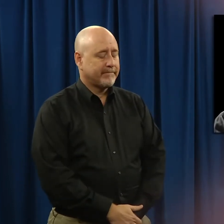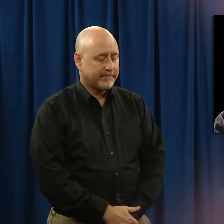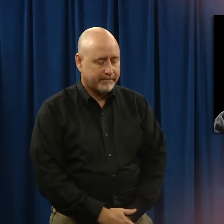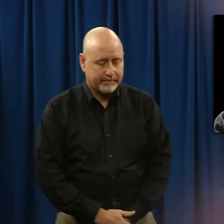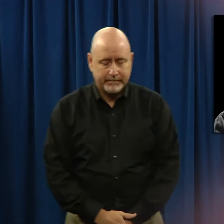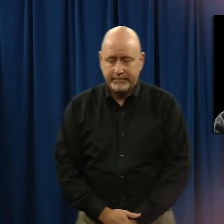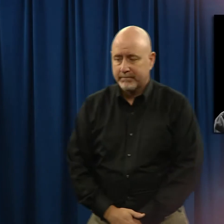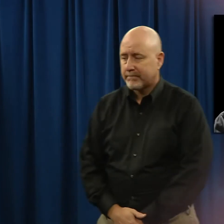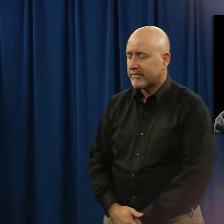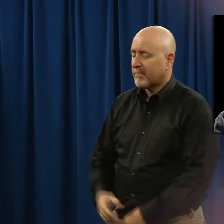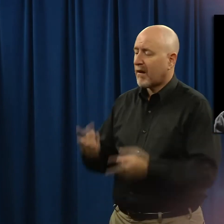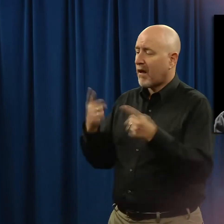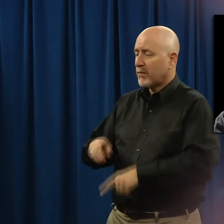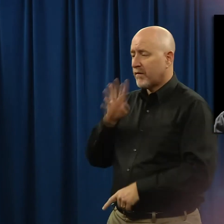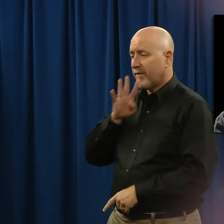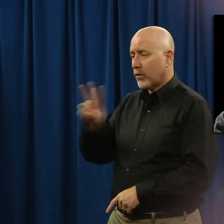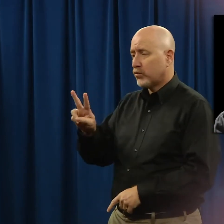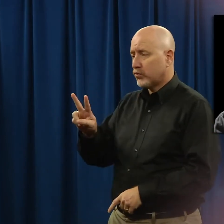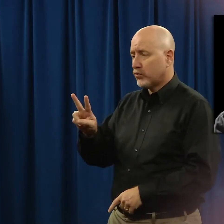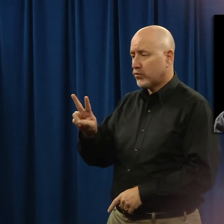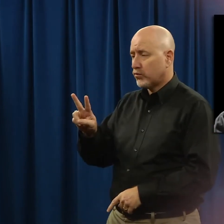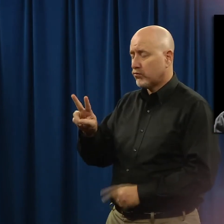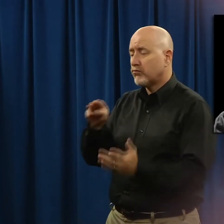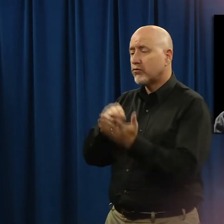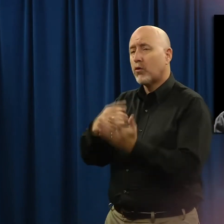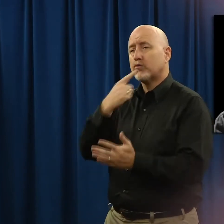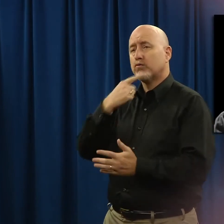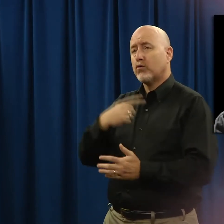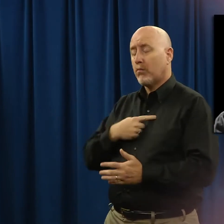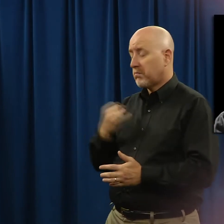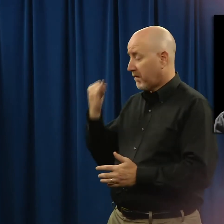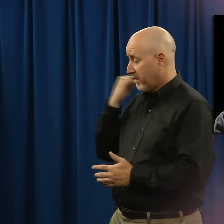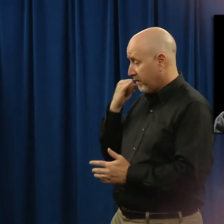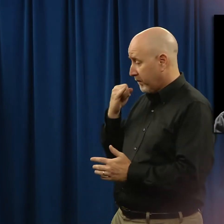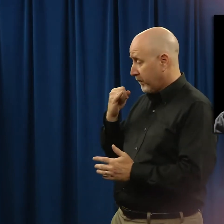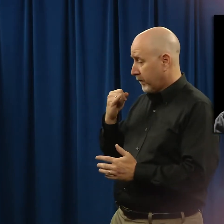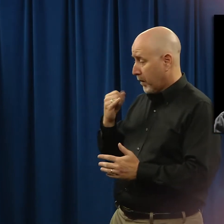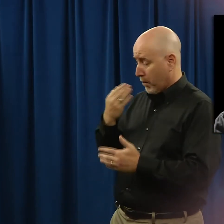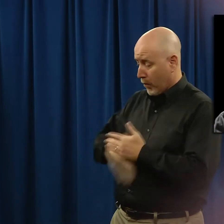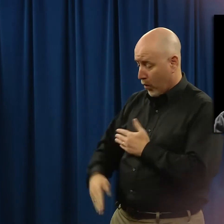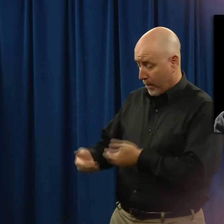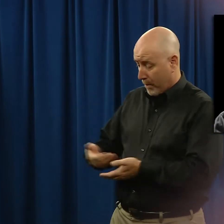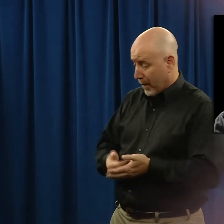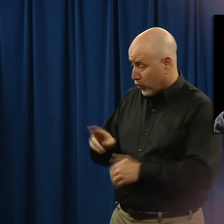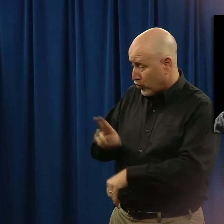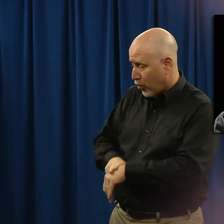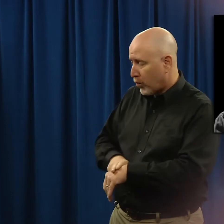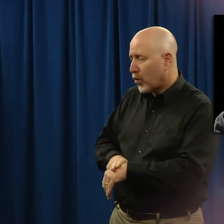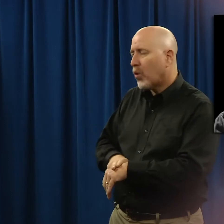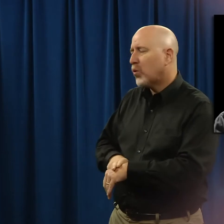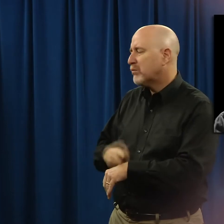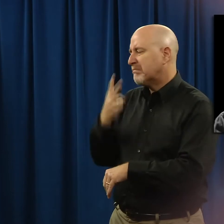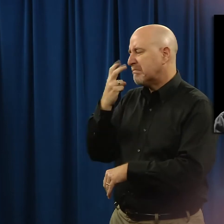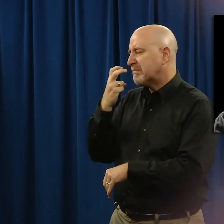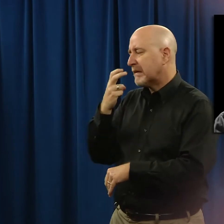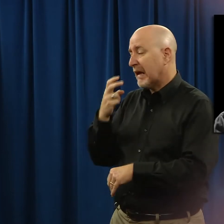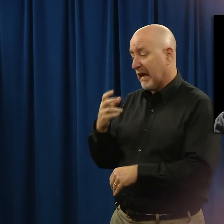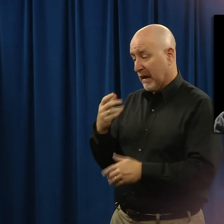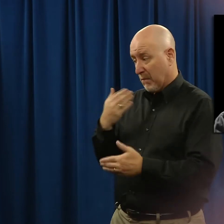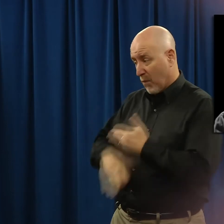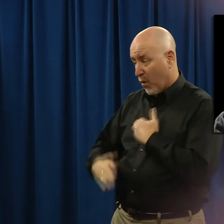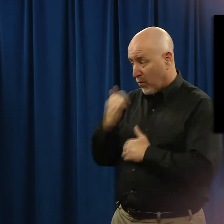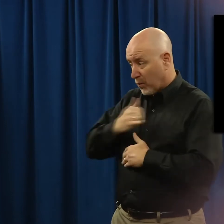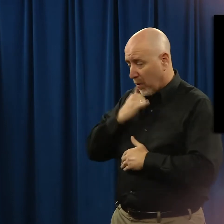I was 42, and the doctor said the risk of having an abnormal baby was very high for women my